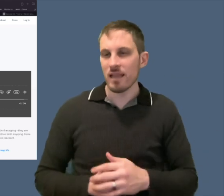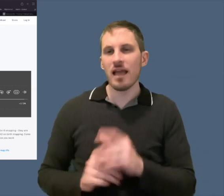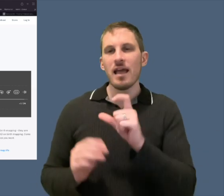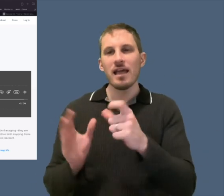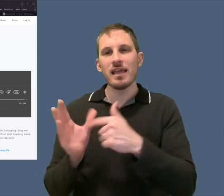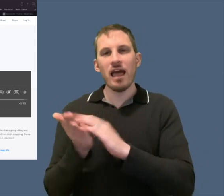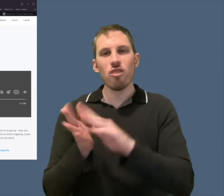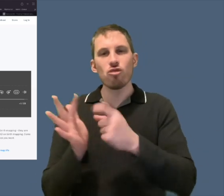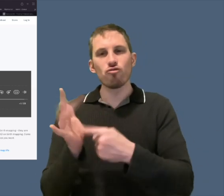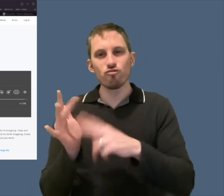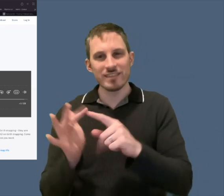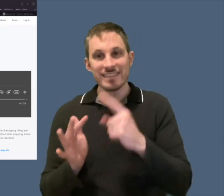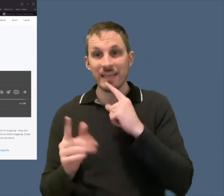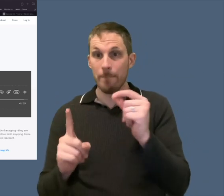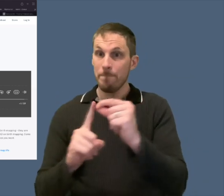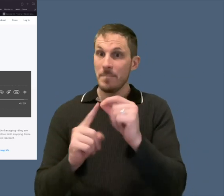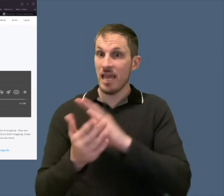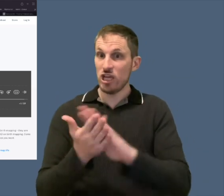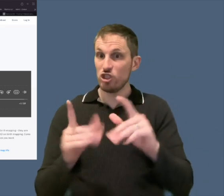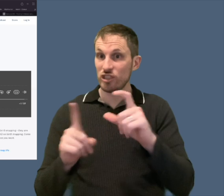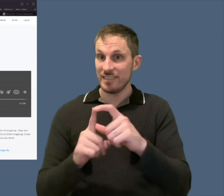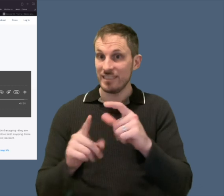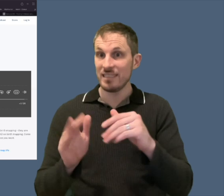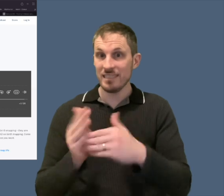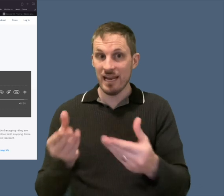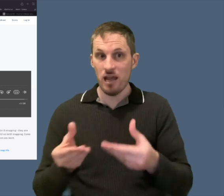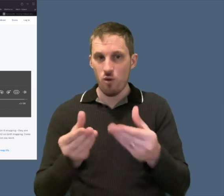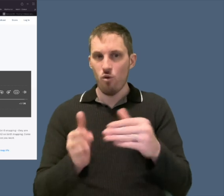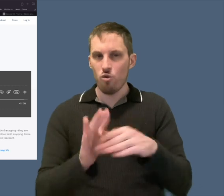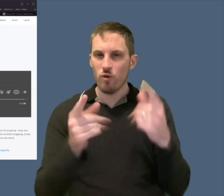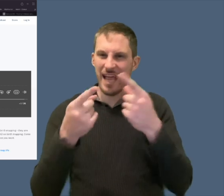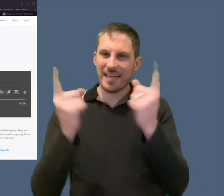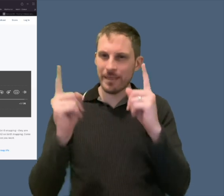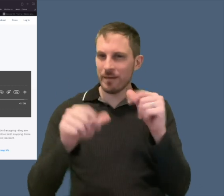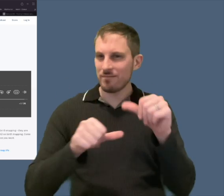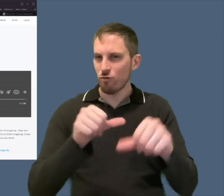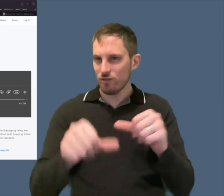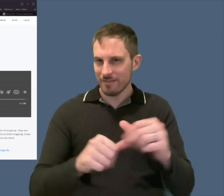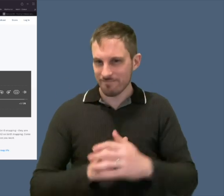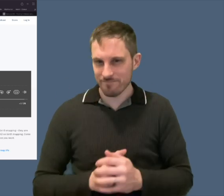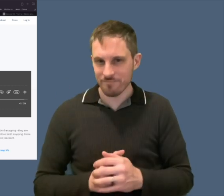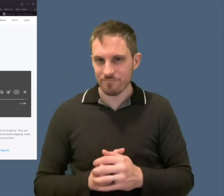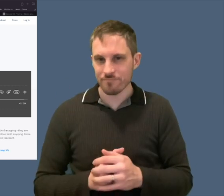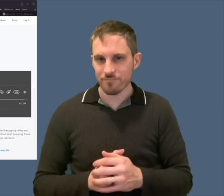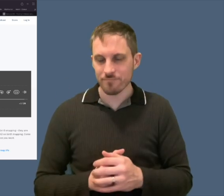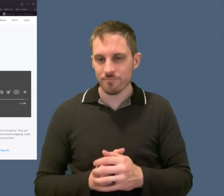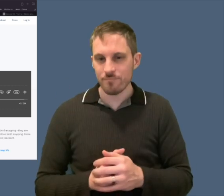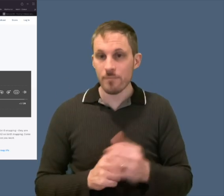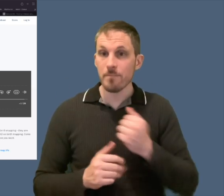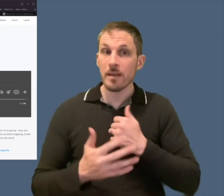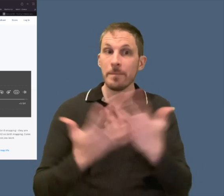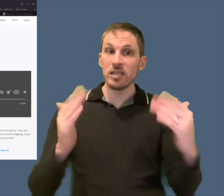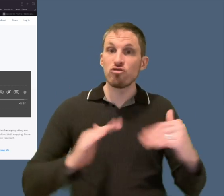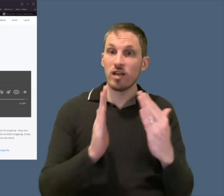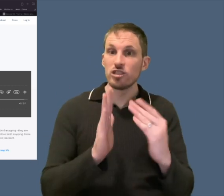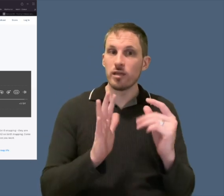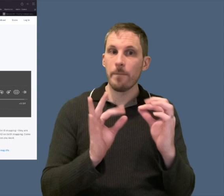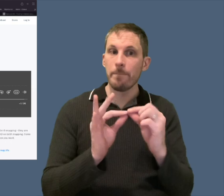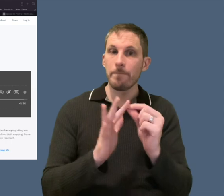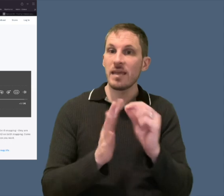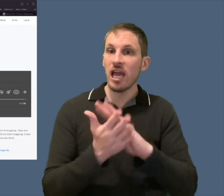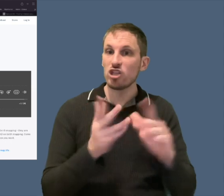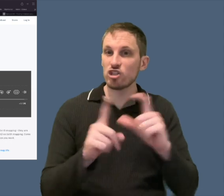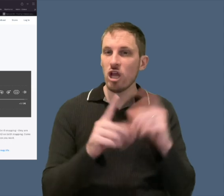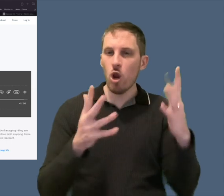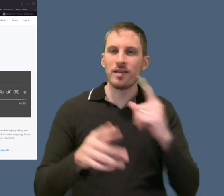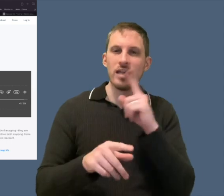PhD is putting the book through its academic paces. So my biggest challenge with the PhD was bias. one